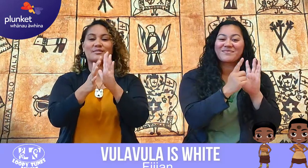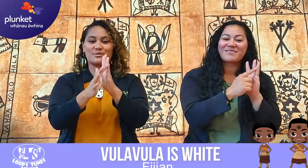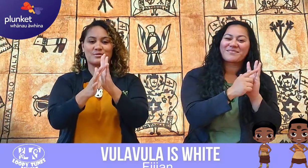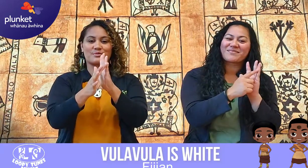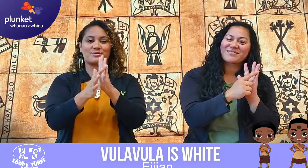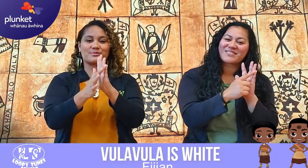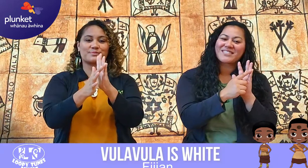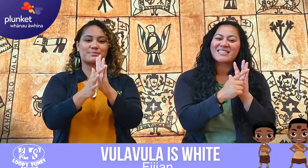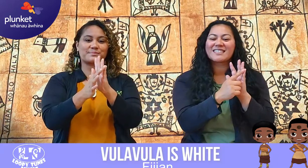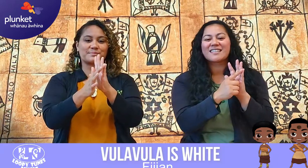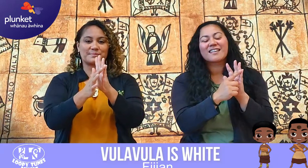A-E-I-O-U.